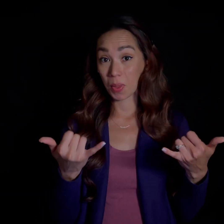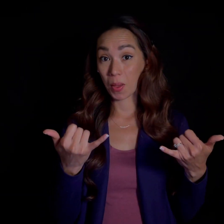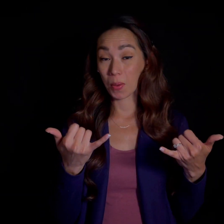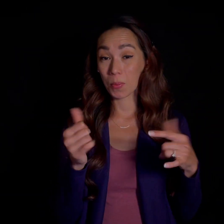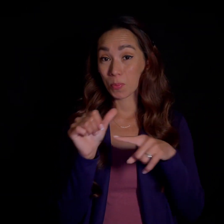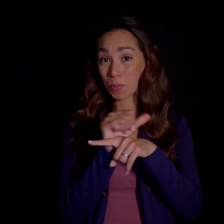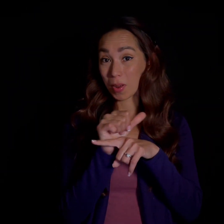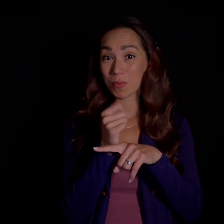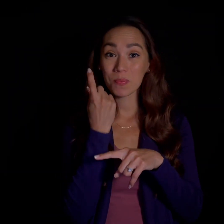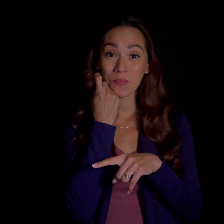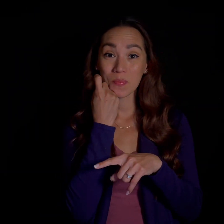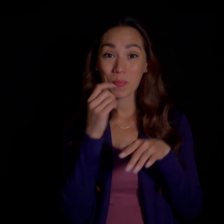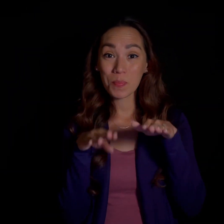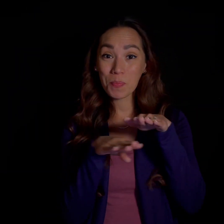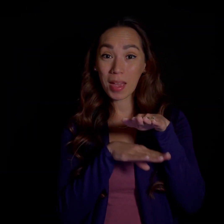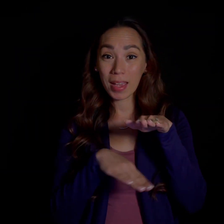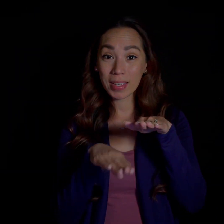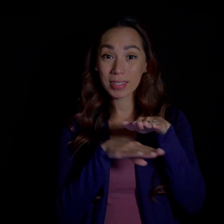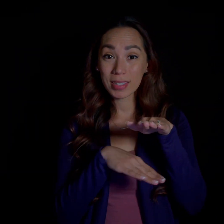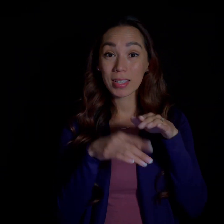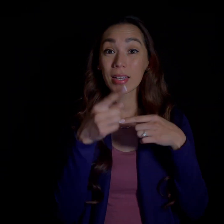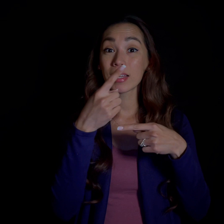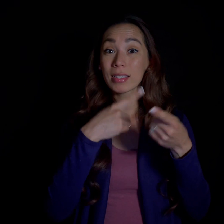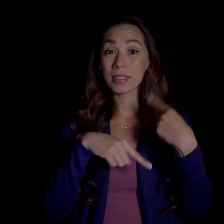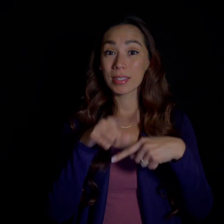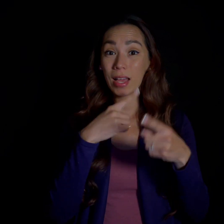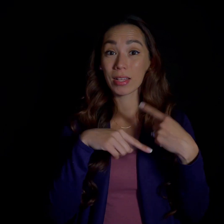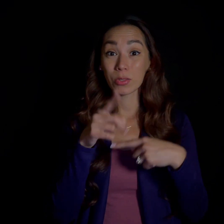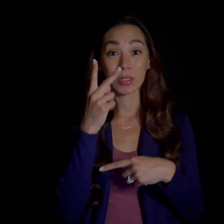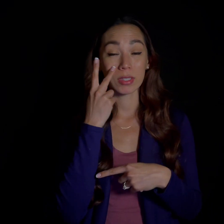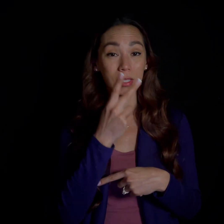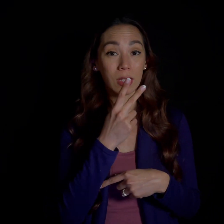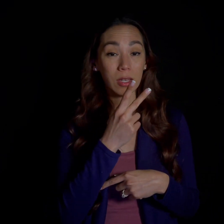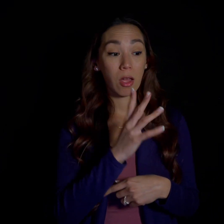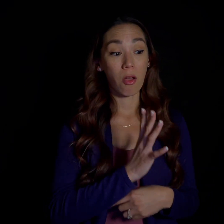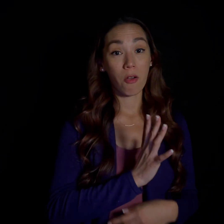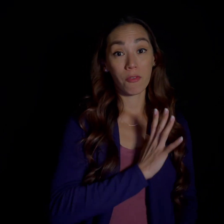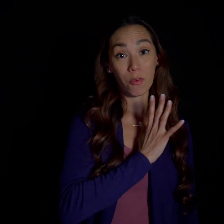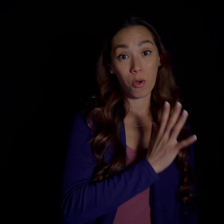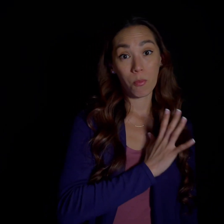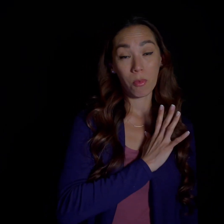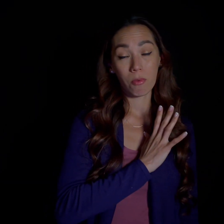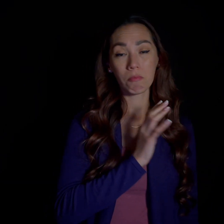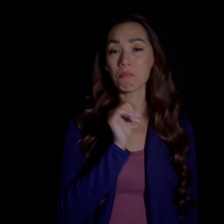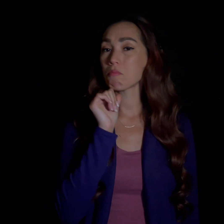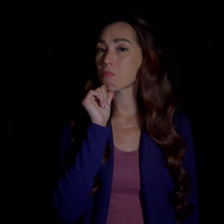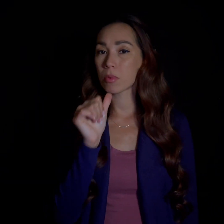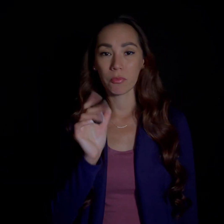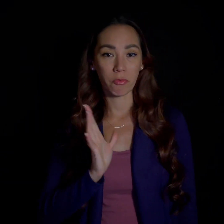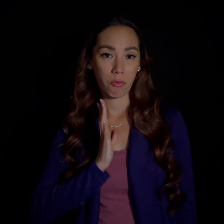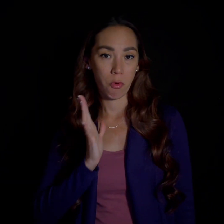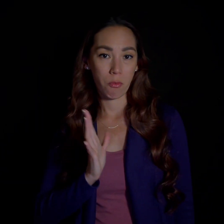Now that we've learned a few basic signs, I hope you can see that there's variations between formal and